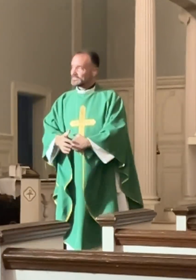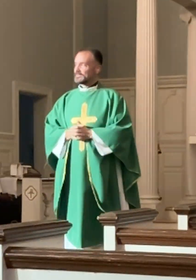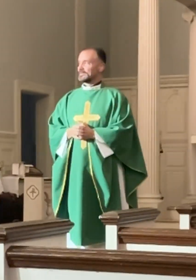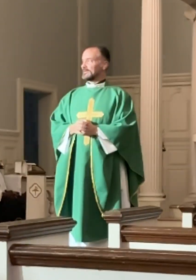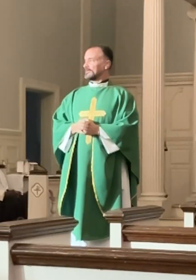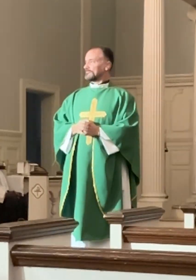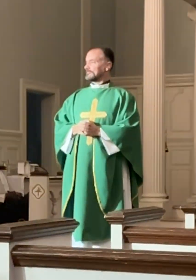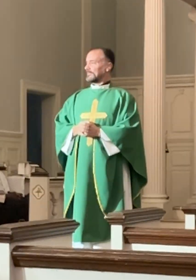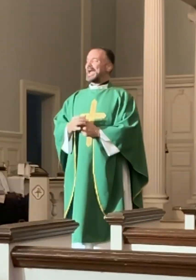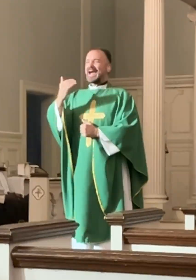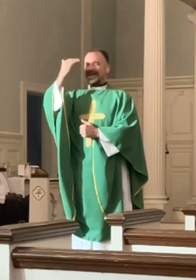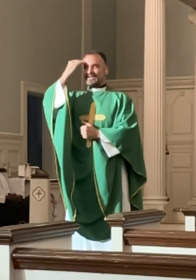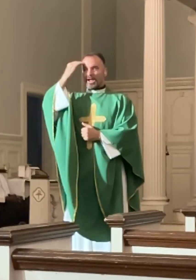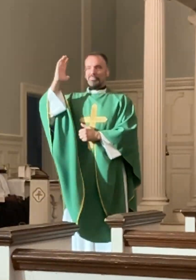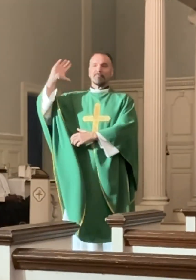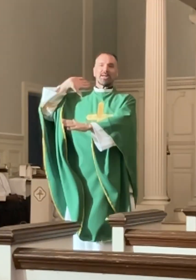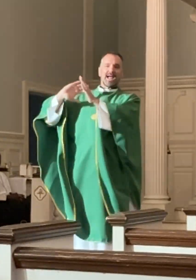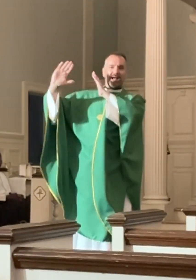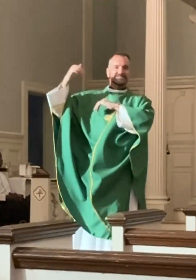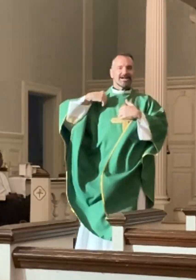feel more like home, but that's a little bit like it, too.